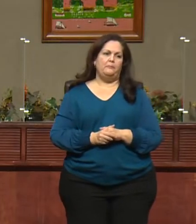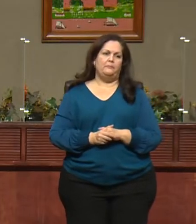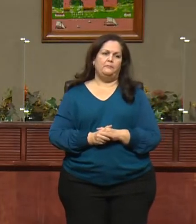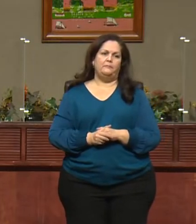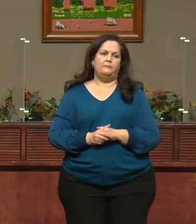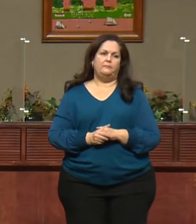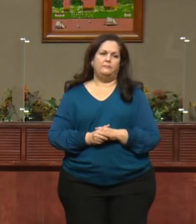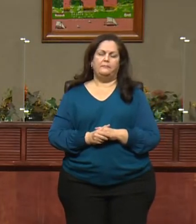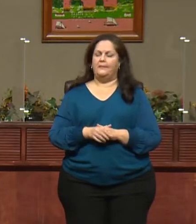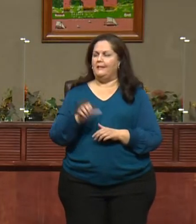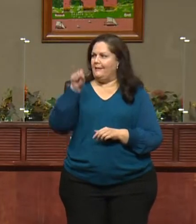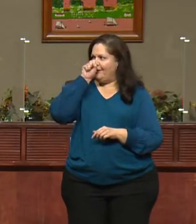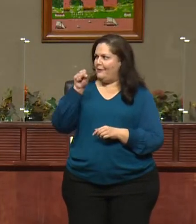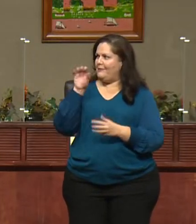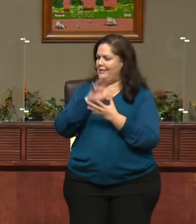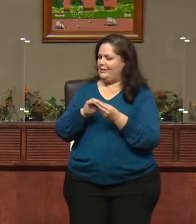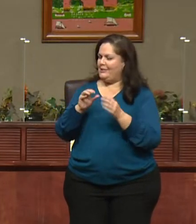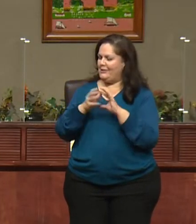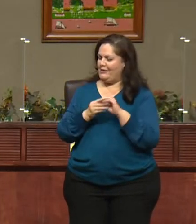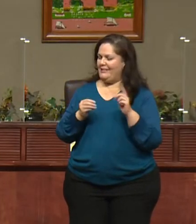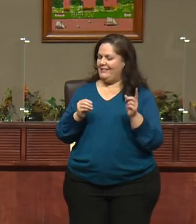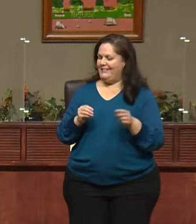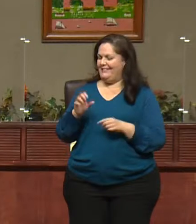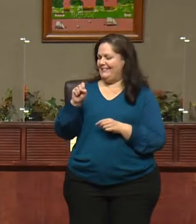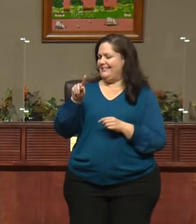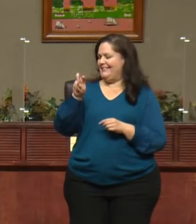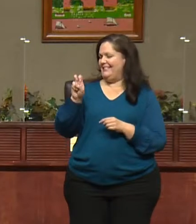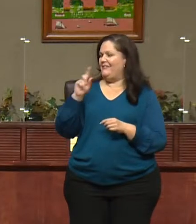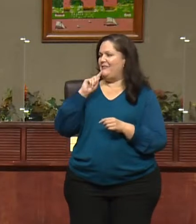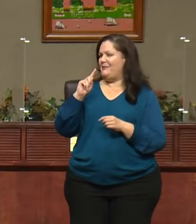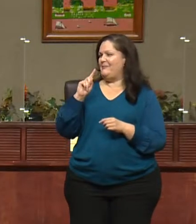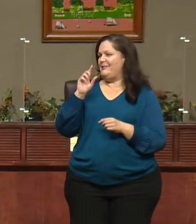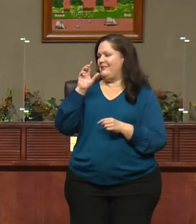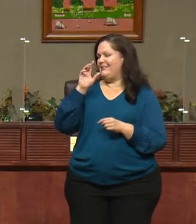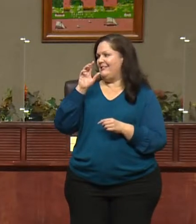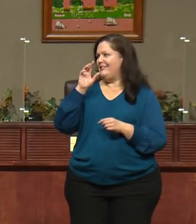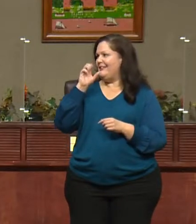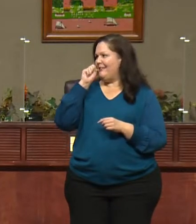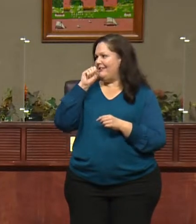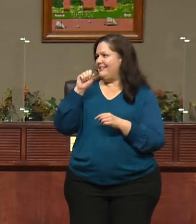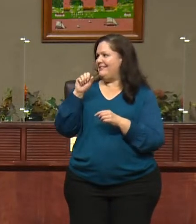I love that story. This is Steve Hudak from the Sentinel, and